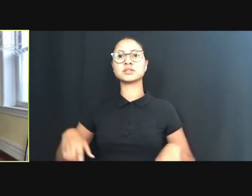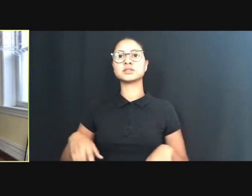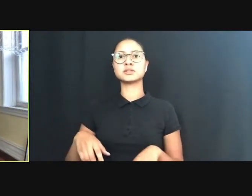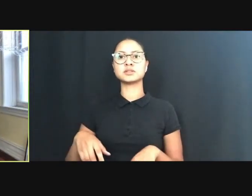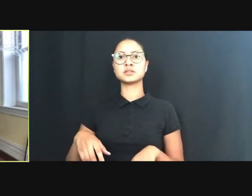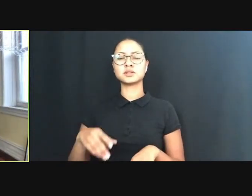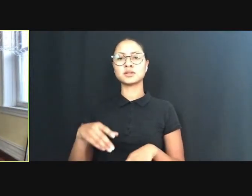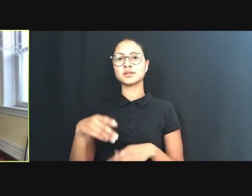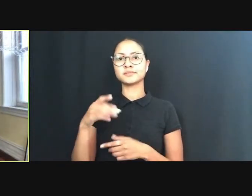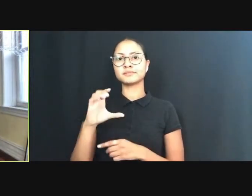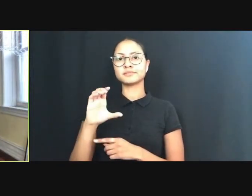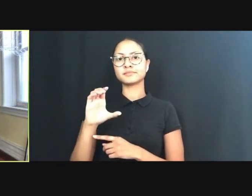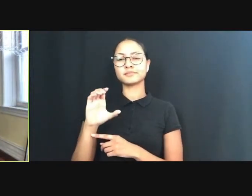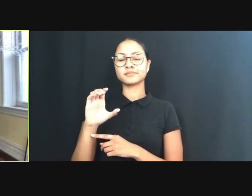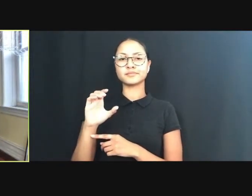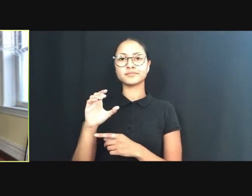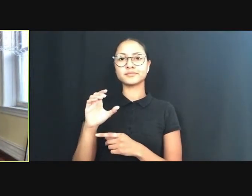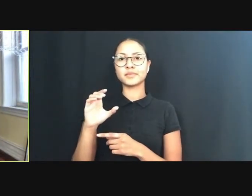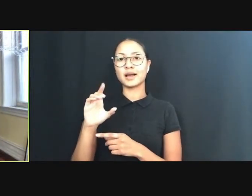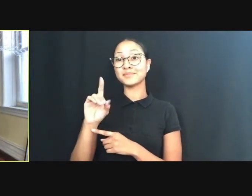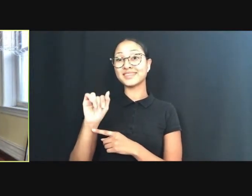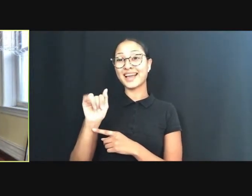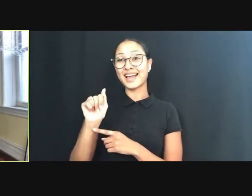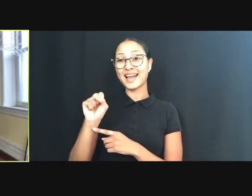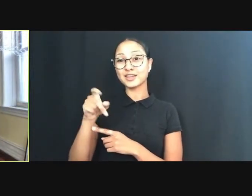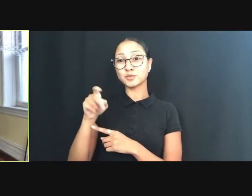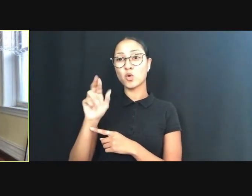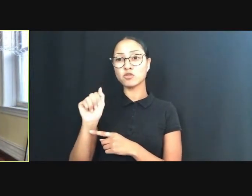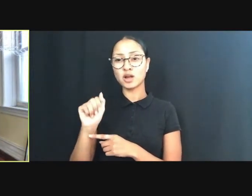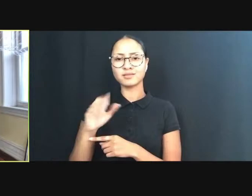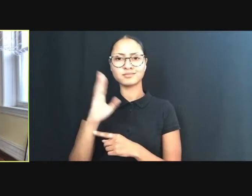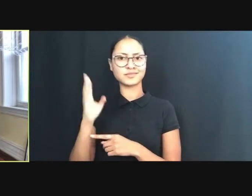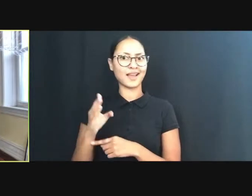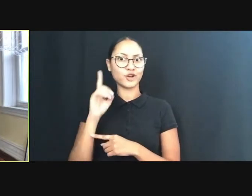Creole, I had only seen that on TV.